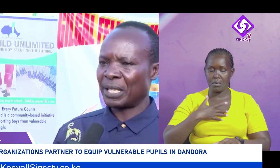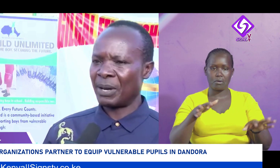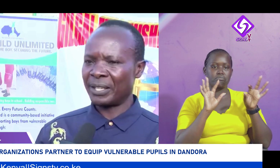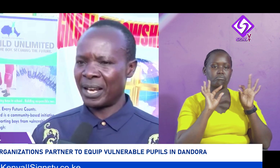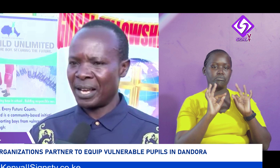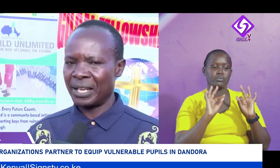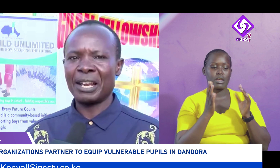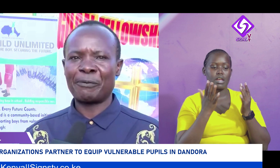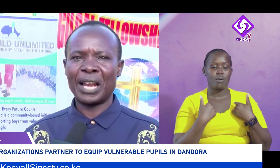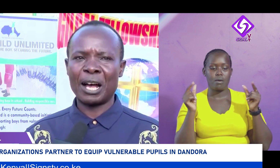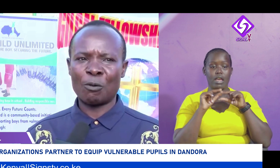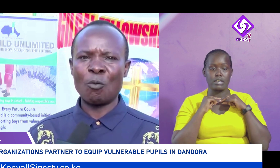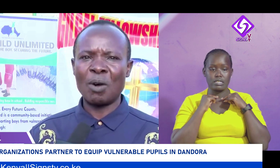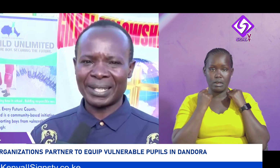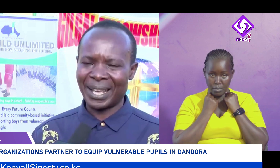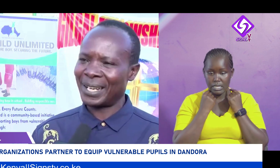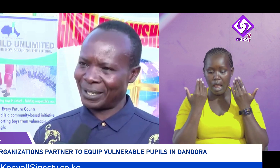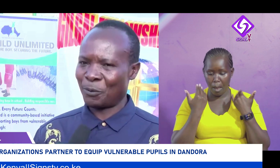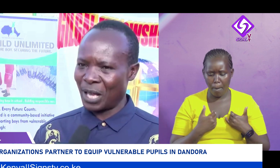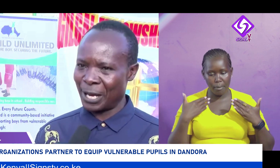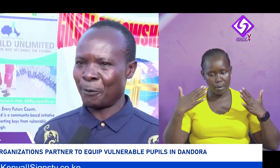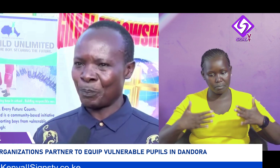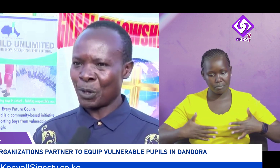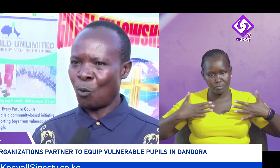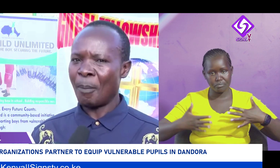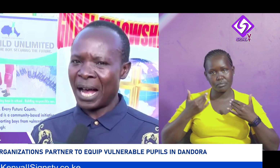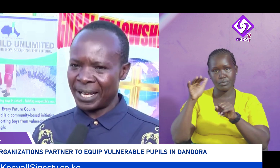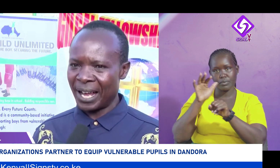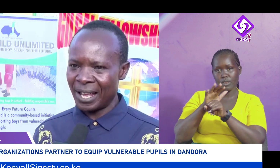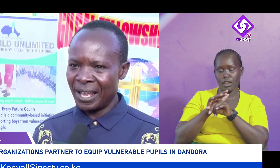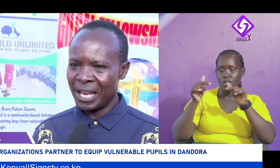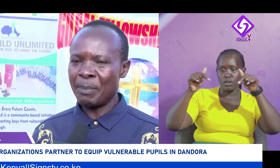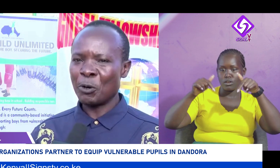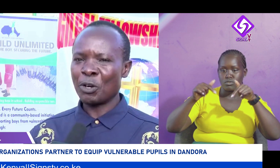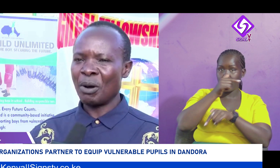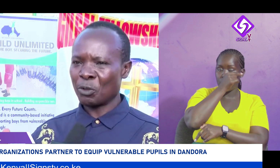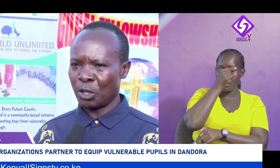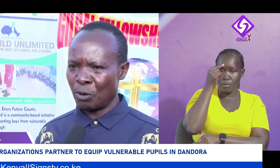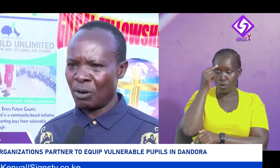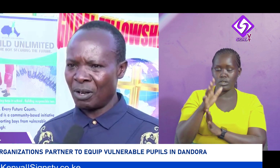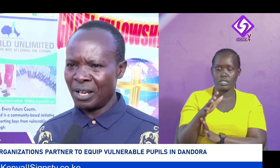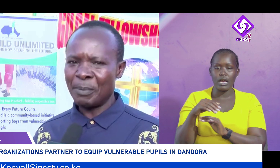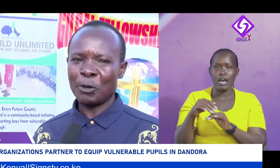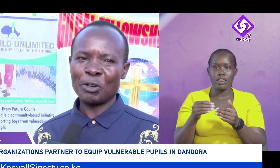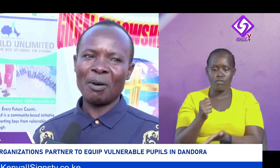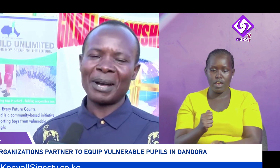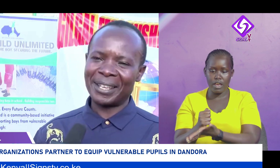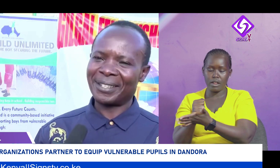Pastor Wanjala nina furaha kubwa sana siku ya leo, kwa maana nimeondolewa mzigo, nimeondolewa makesi